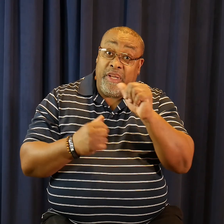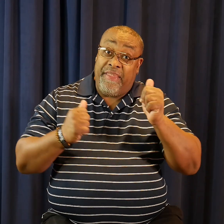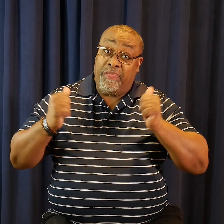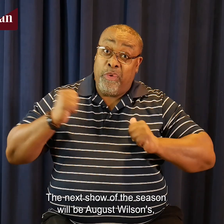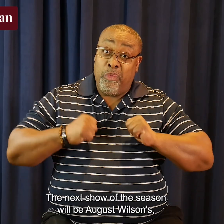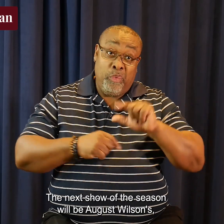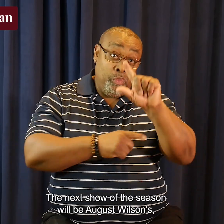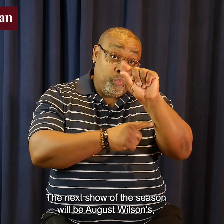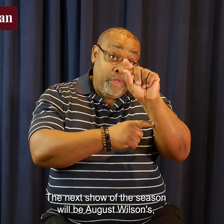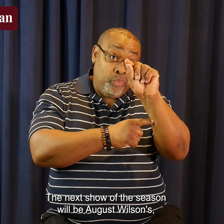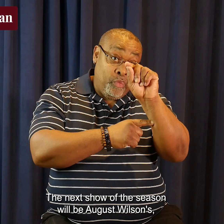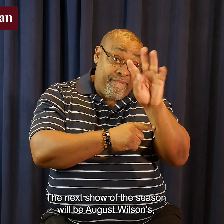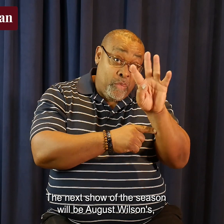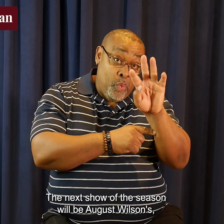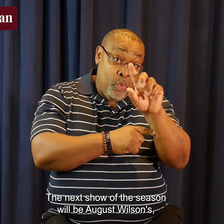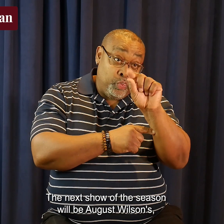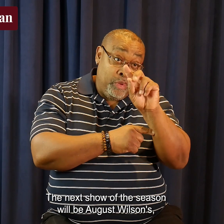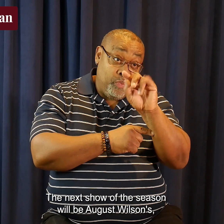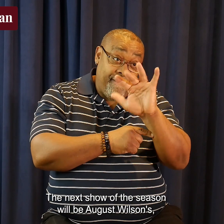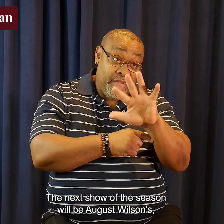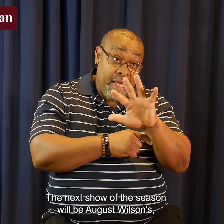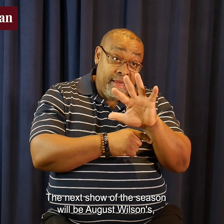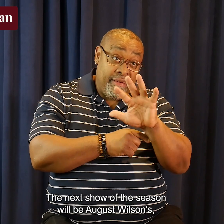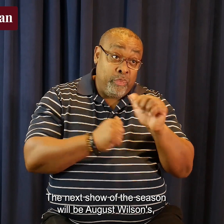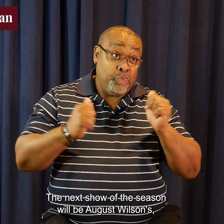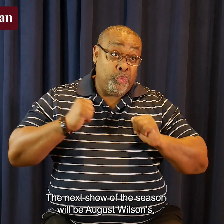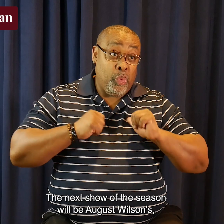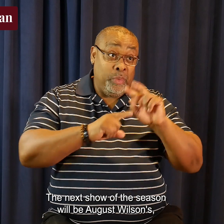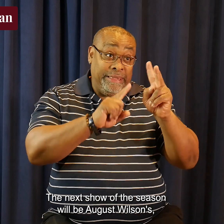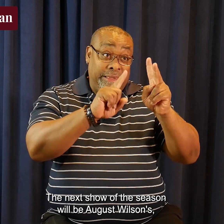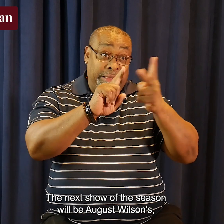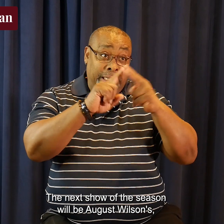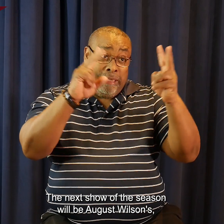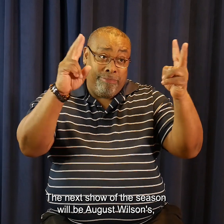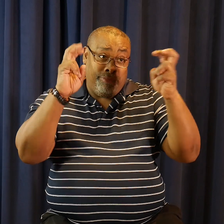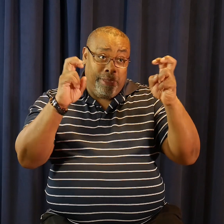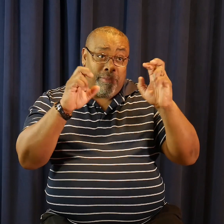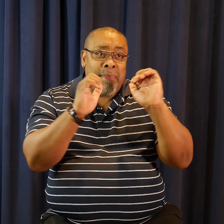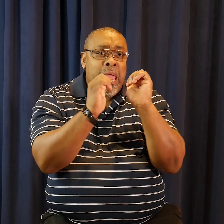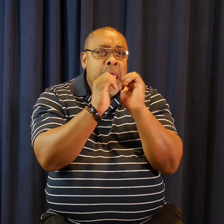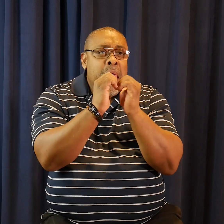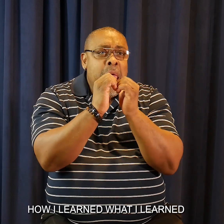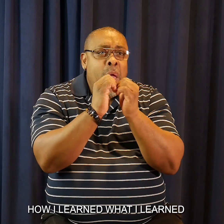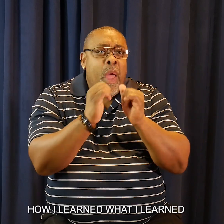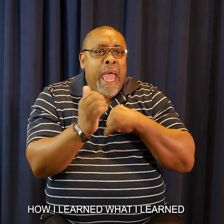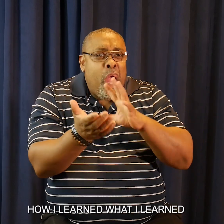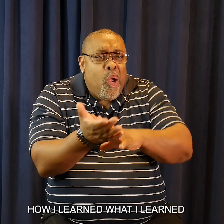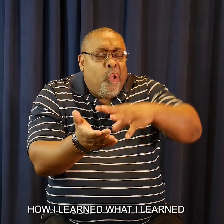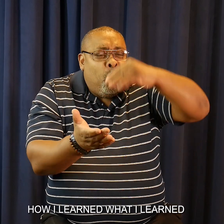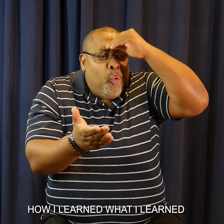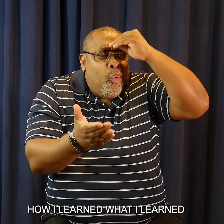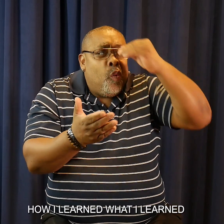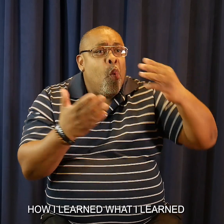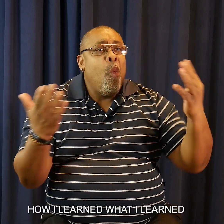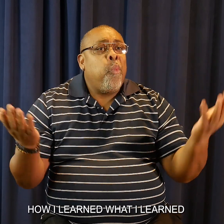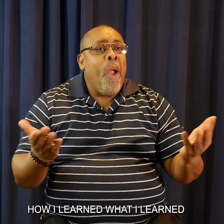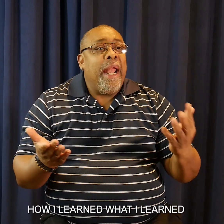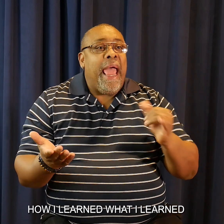The next show of the season will be August Wilson's How I Learned What I Learned